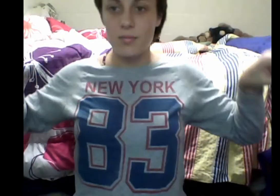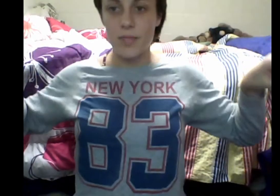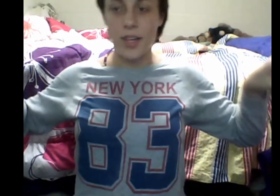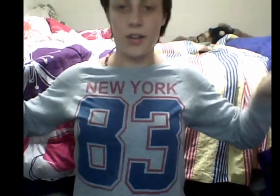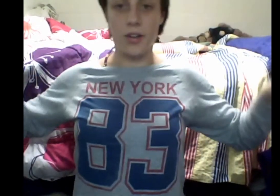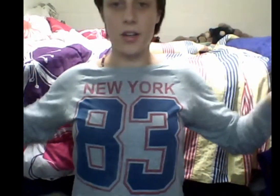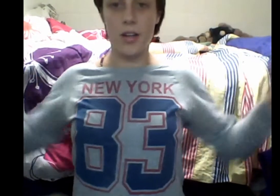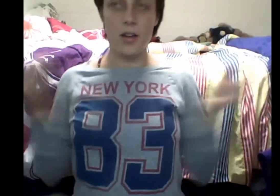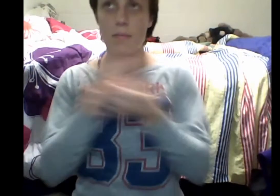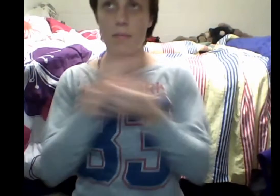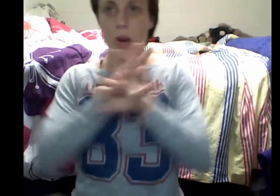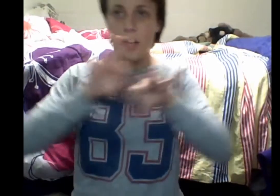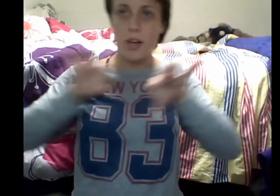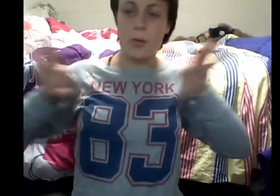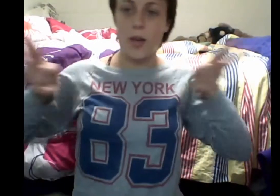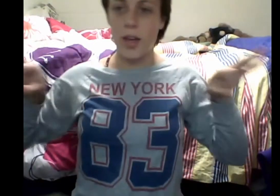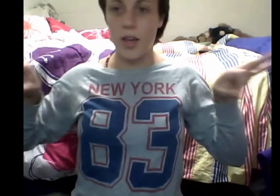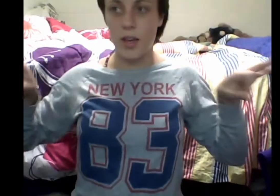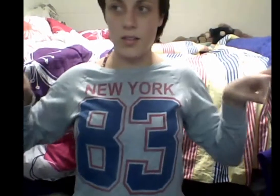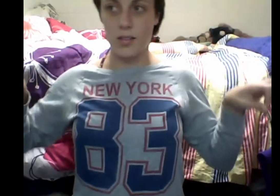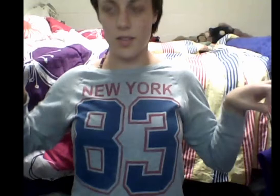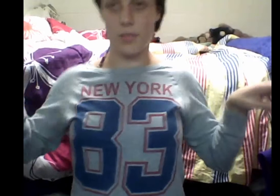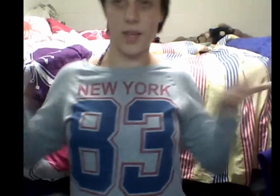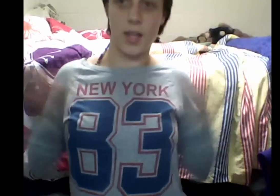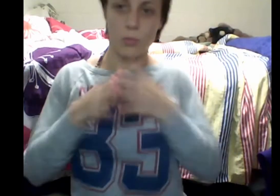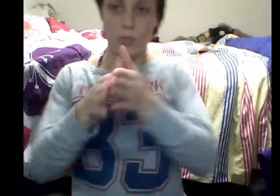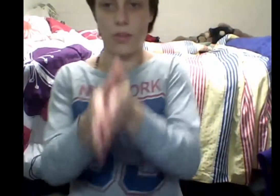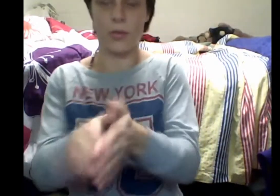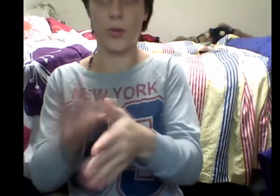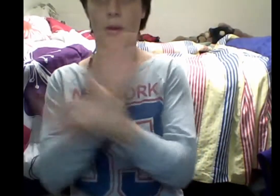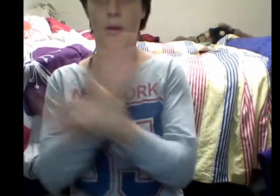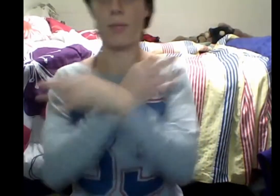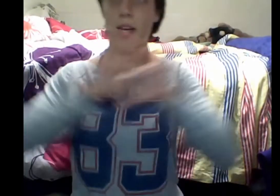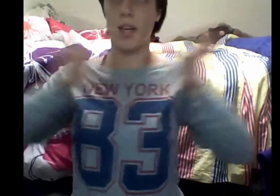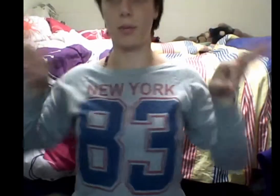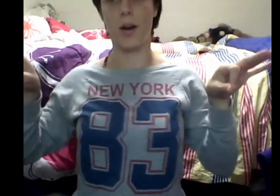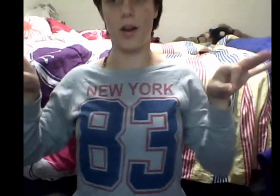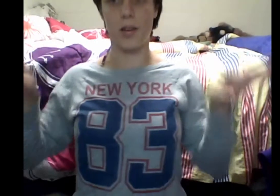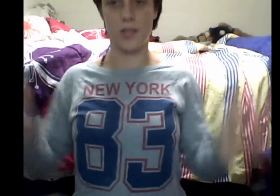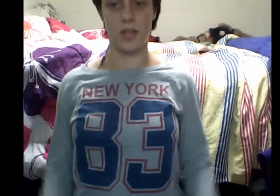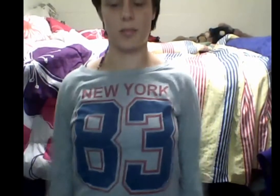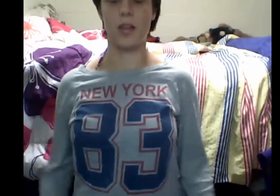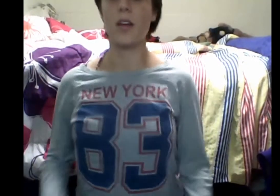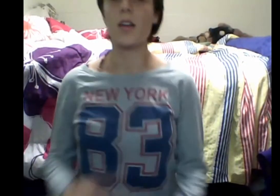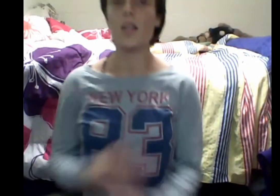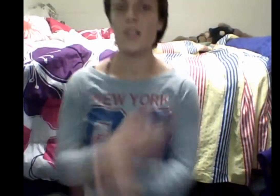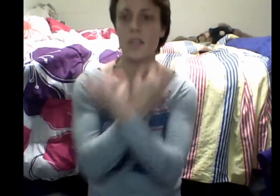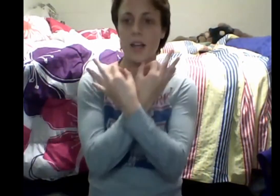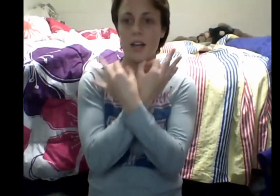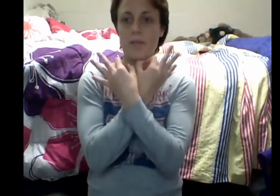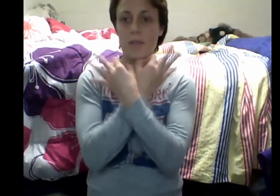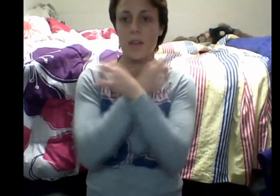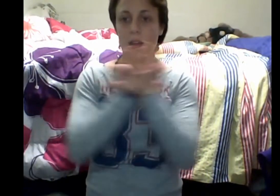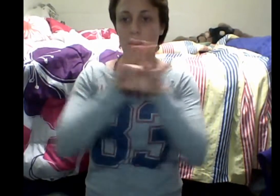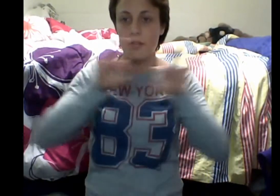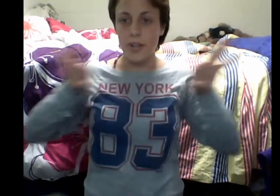like you're parting away something and moving through, or like breaking your bonds or something. So it's like